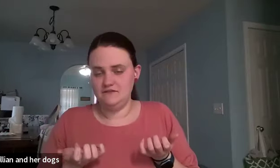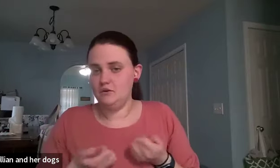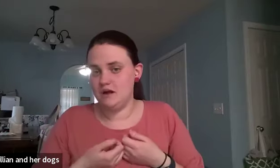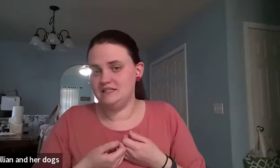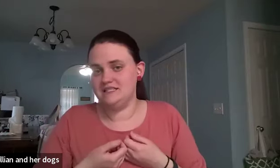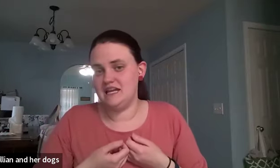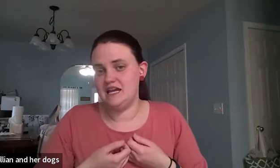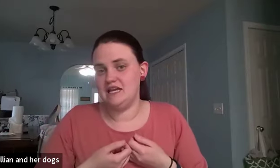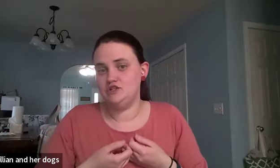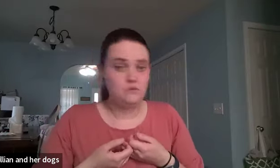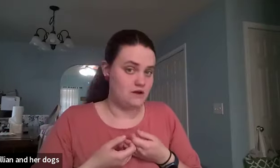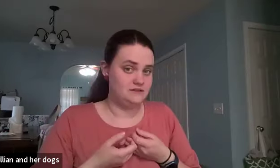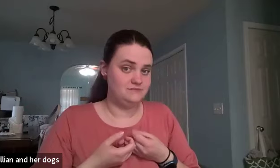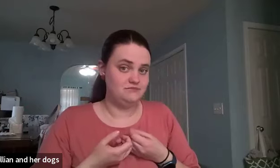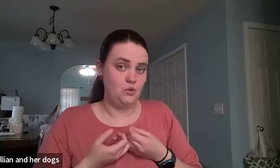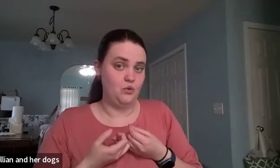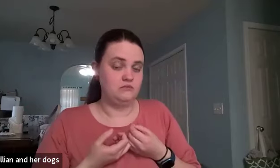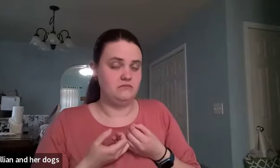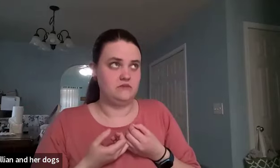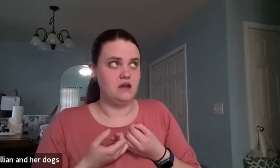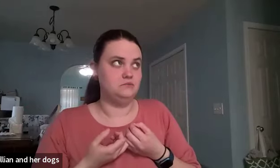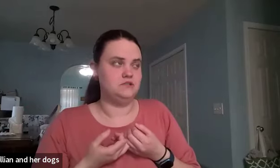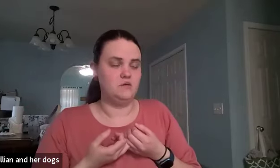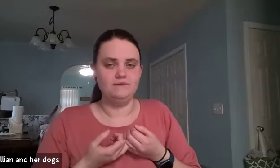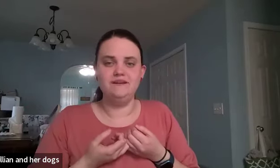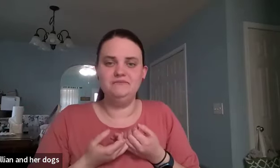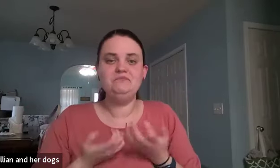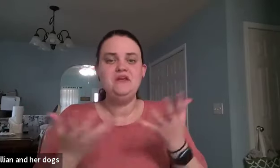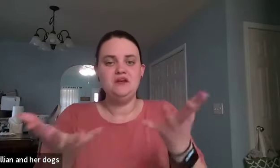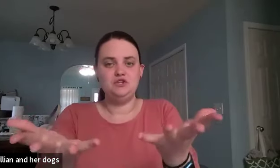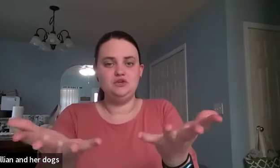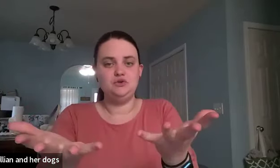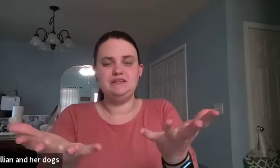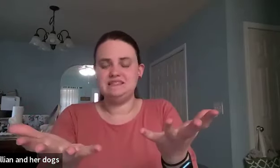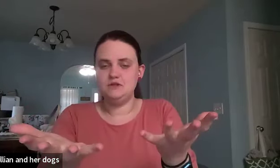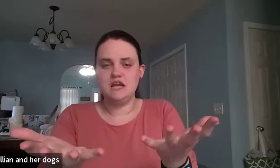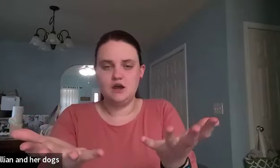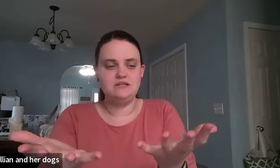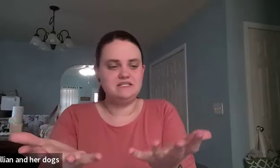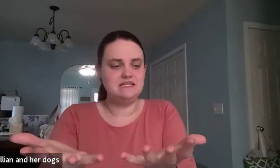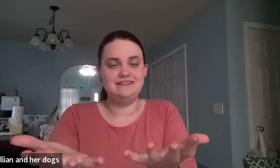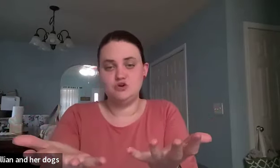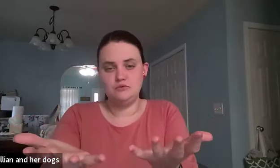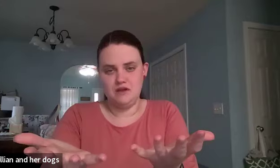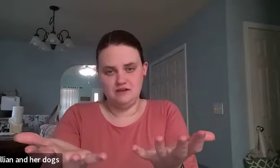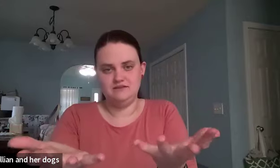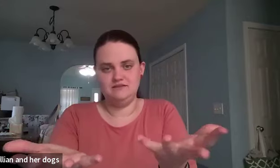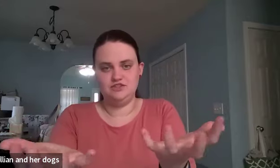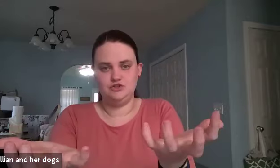If you wanted to say don't want, or don't want. It's similar to how we did don't like. So you're